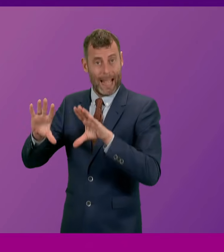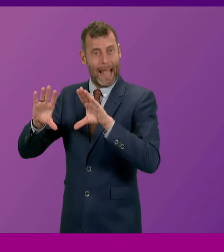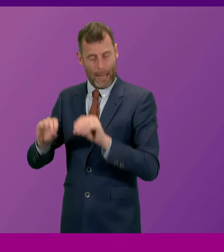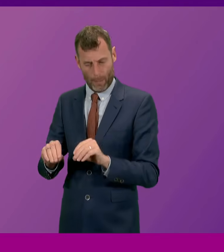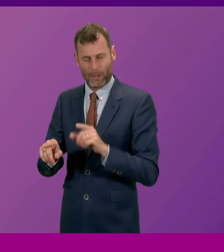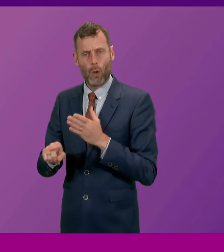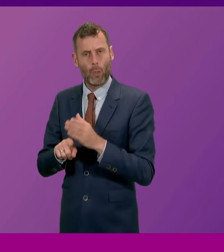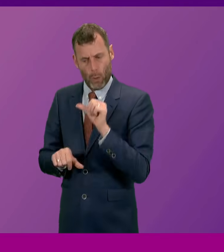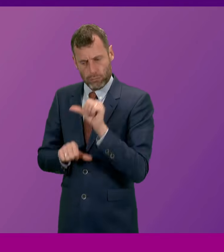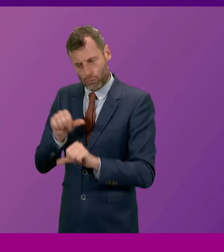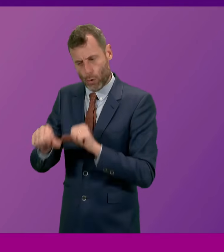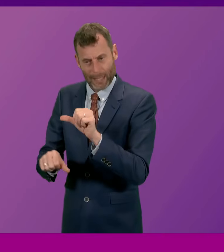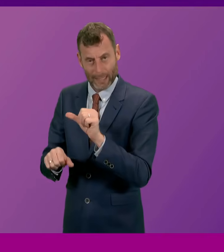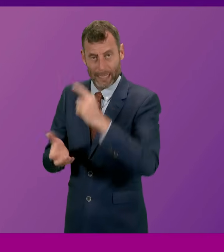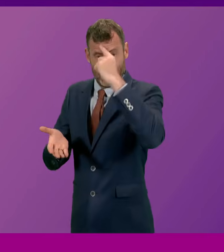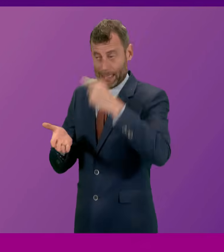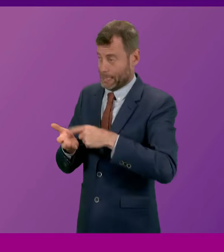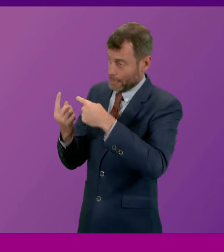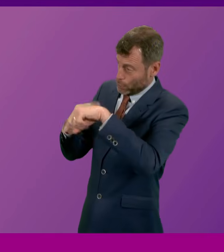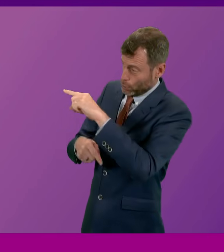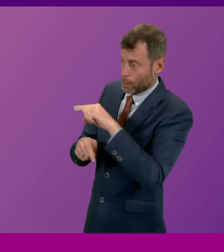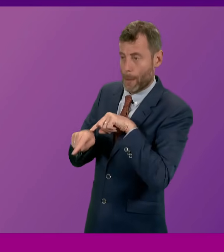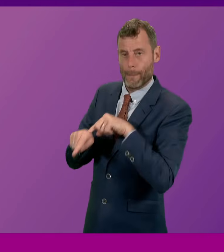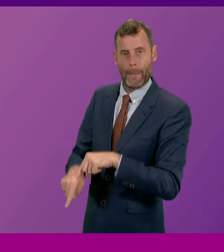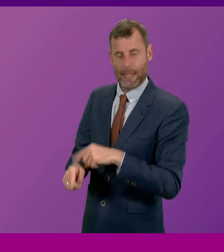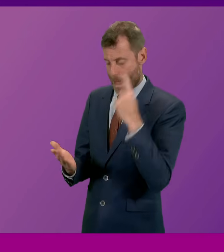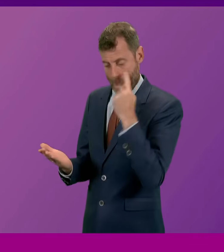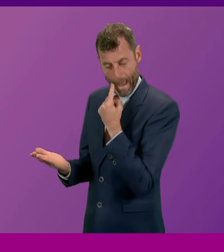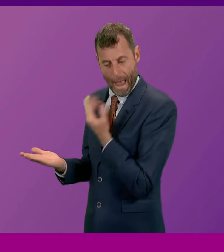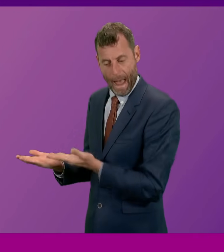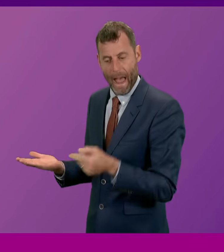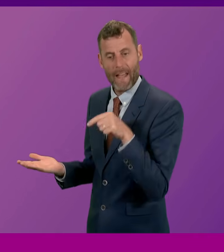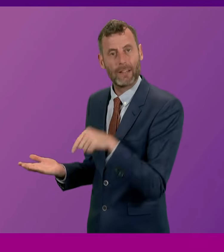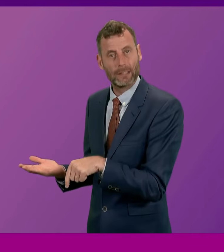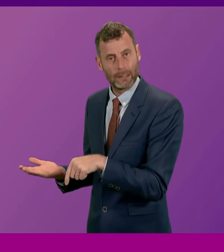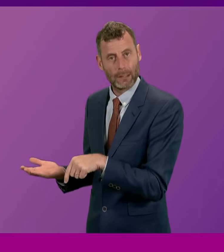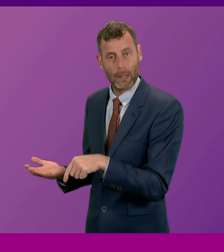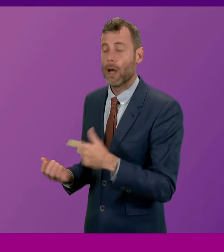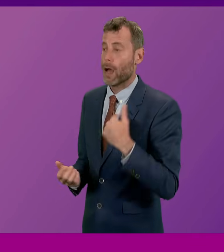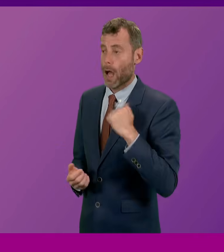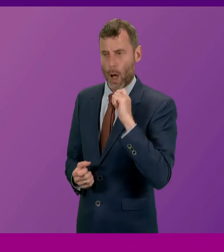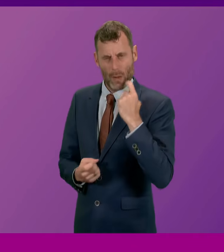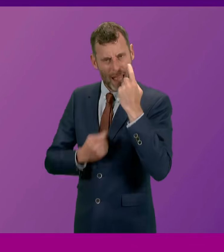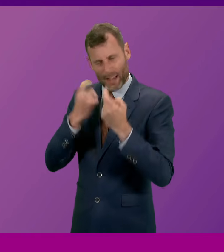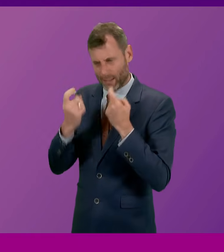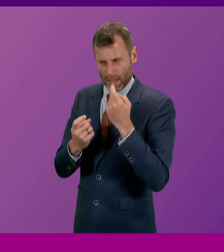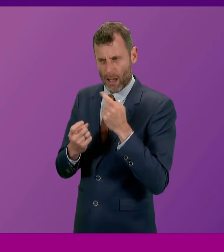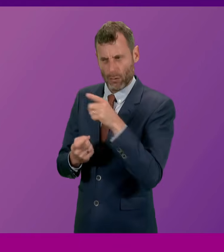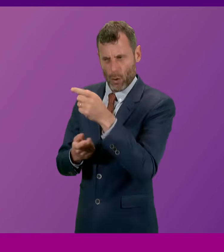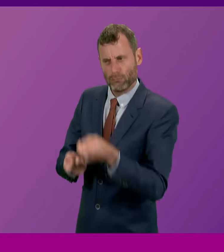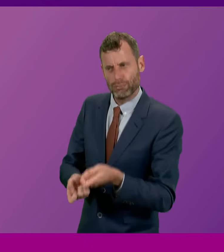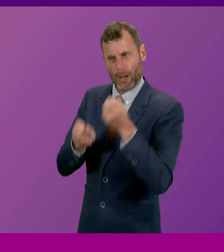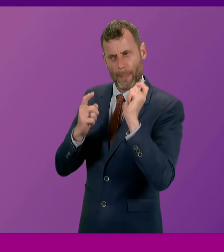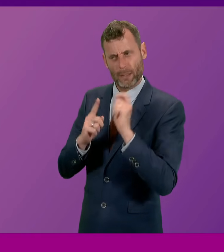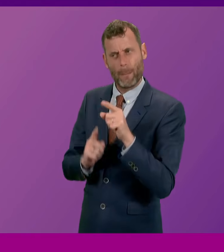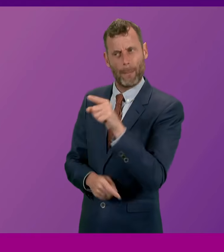orderly process with decisions made based on the evidence that's available to the Government. I'll consider carefully the point that